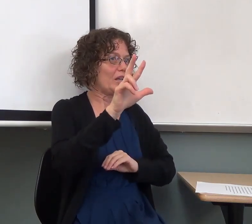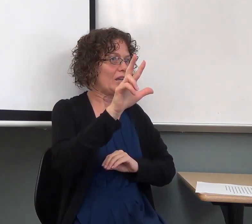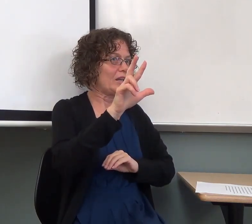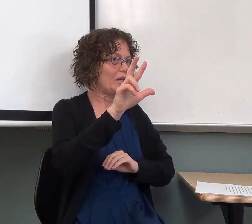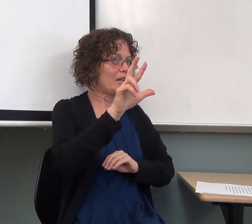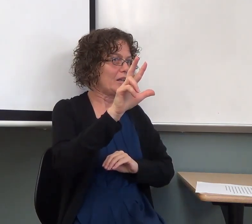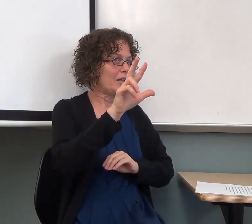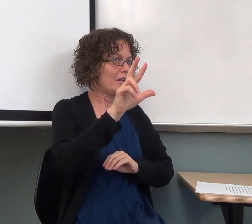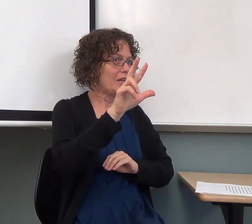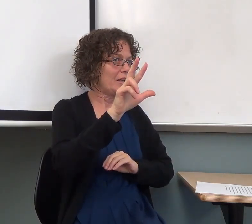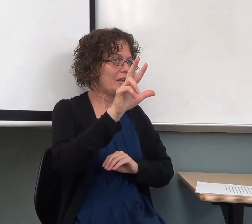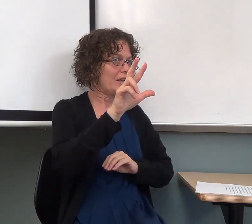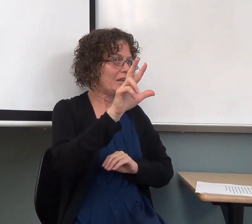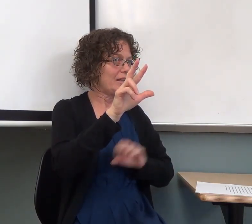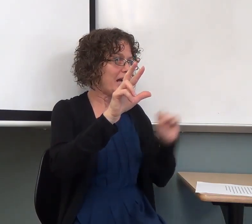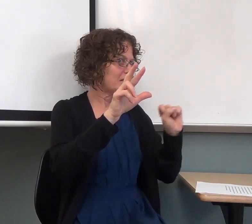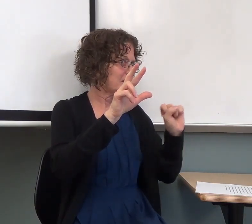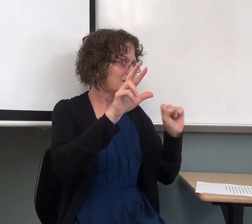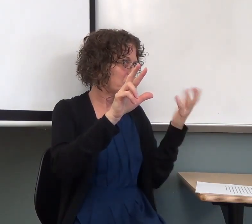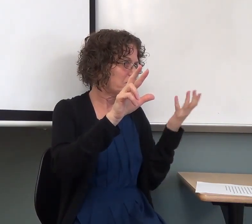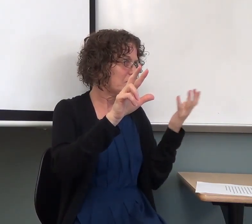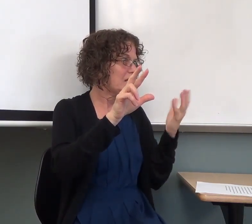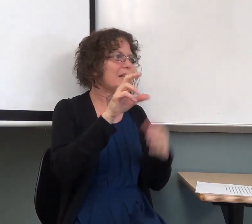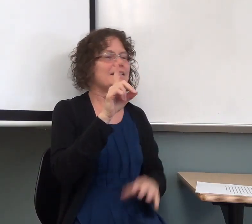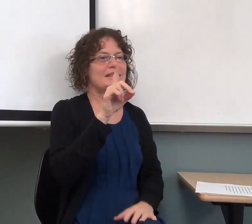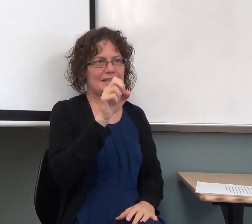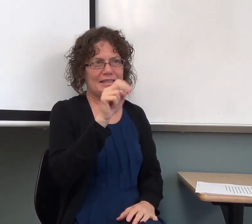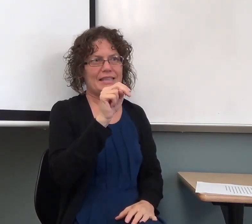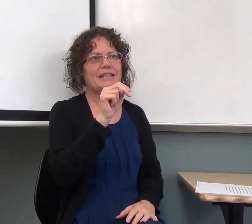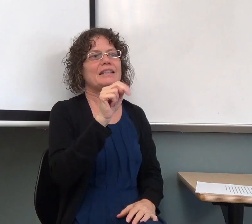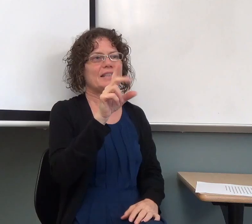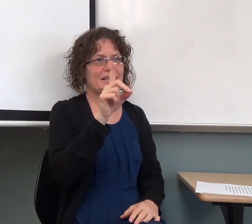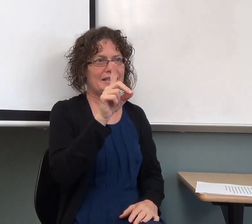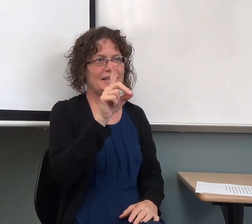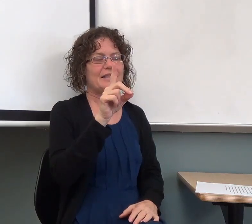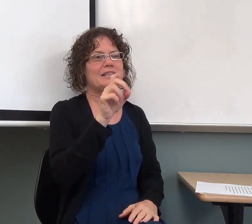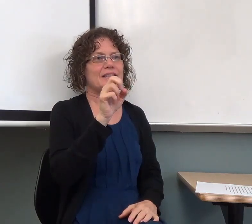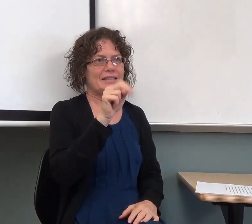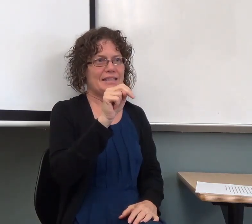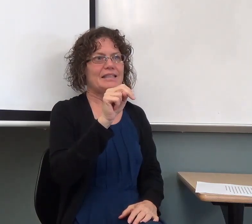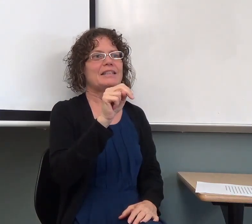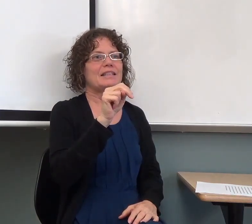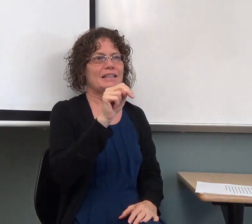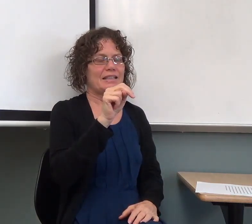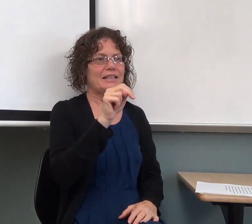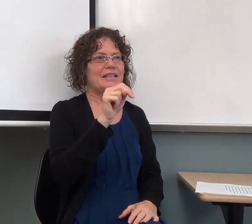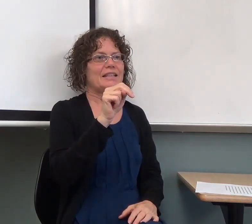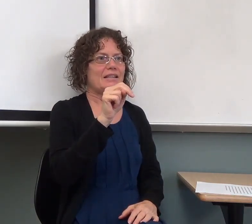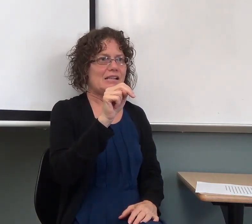hands. Maria, again, thank you. Dean, well done. And Dean, in this sentence, is what part of speech,